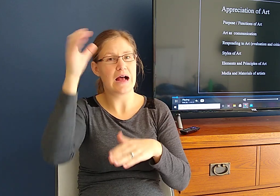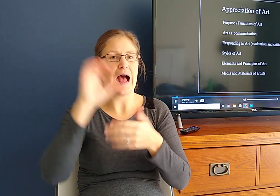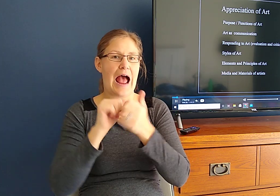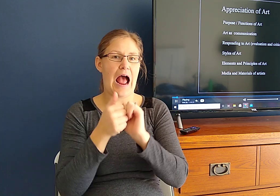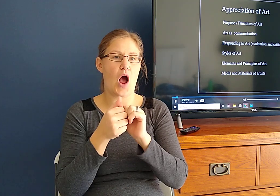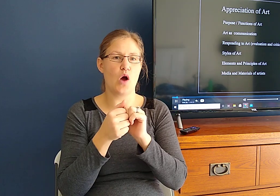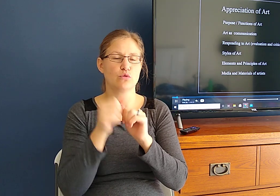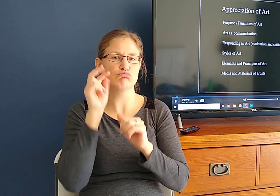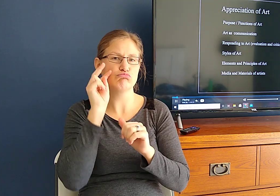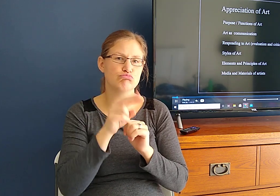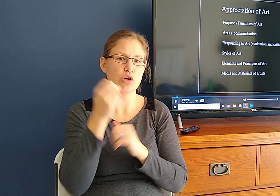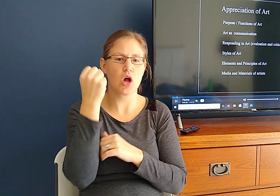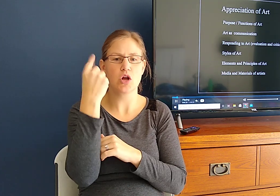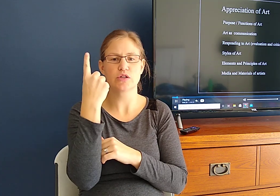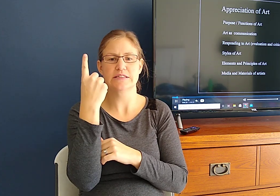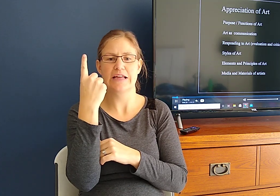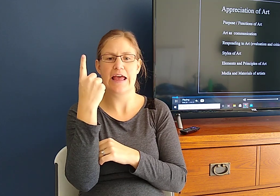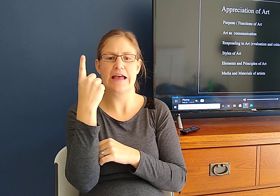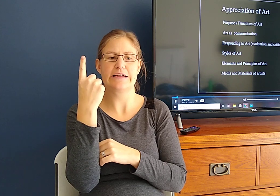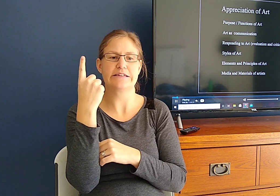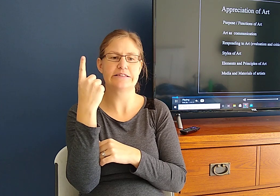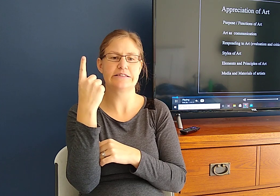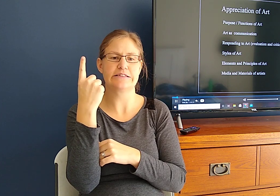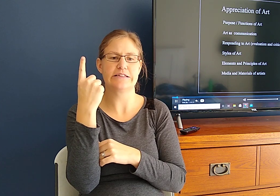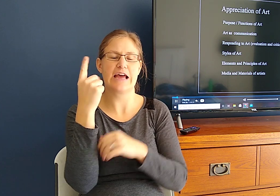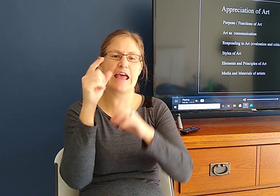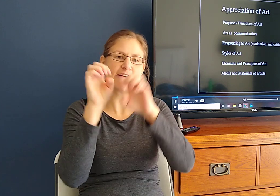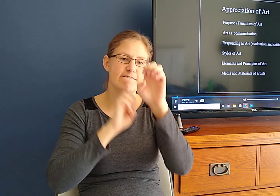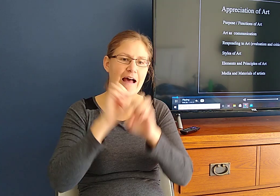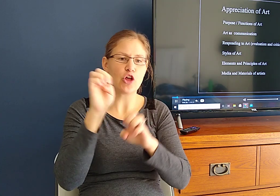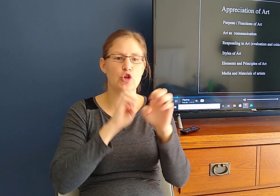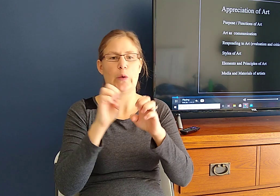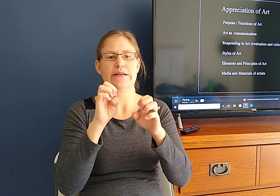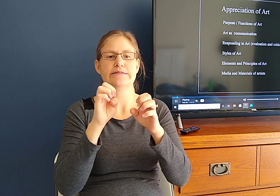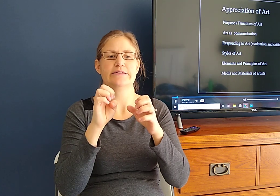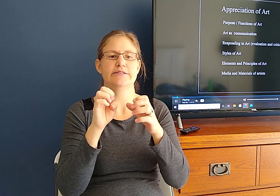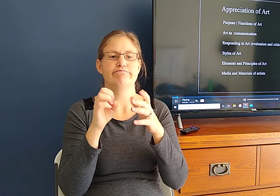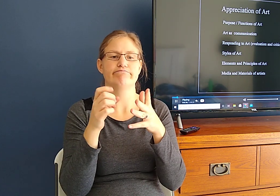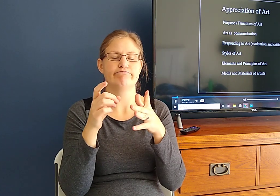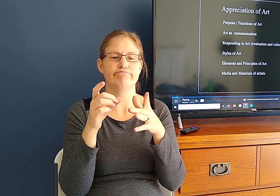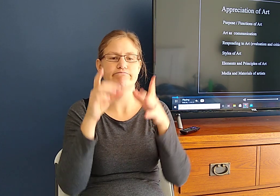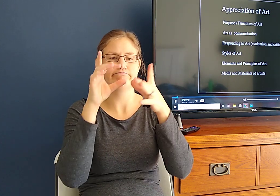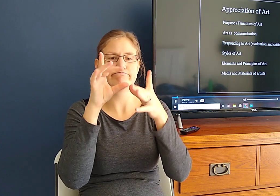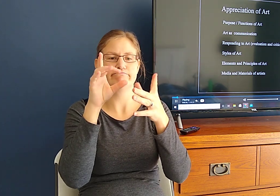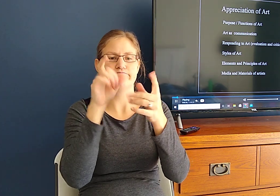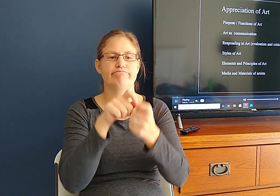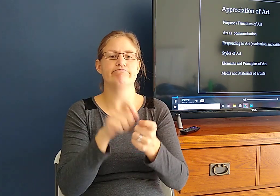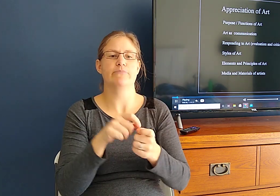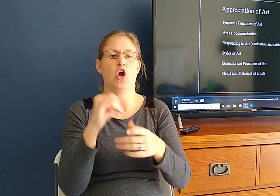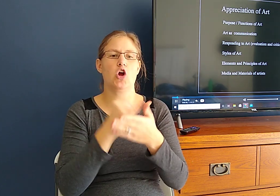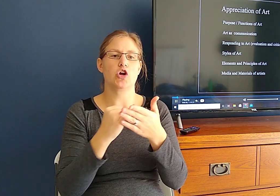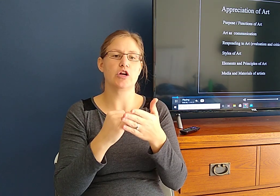look, understand, articulate, and evaluate art, including the purpose and functions of art,